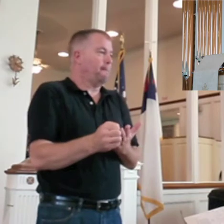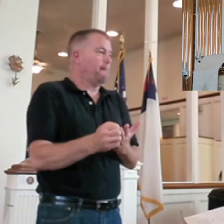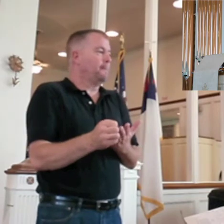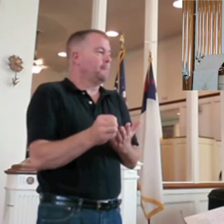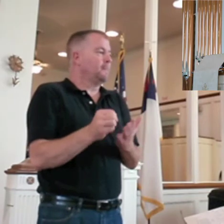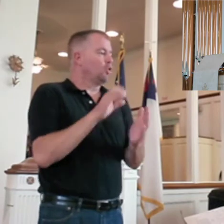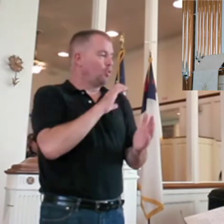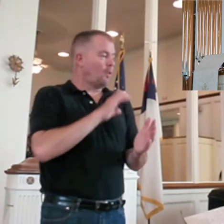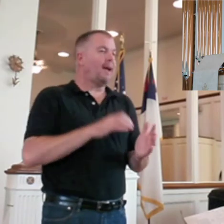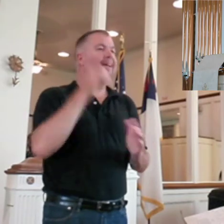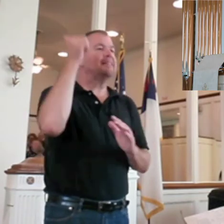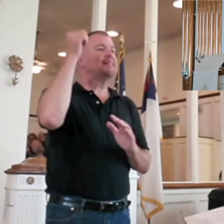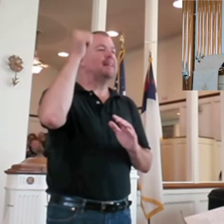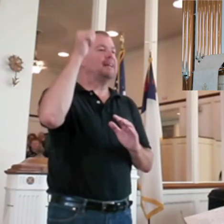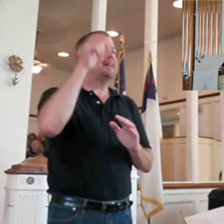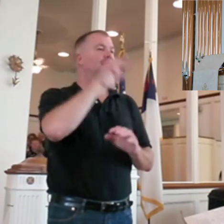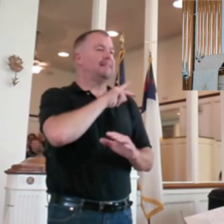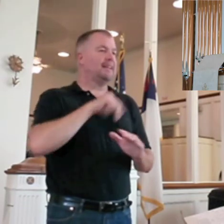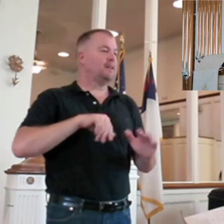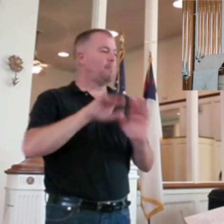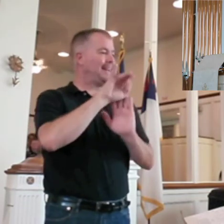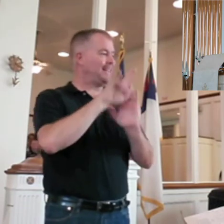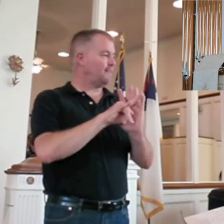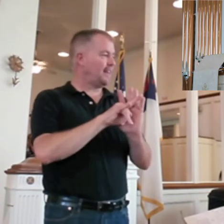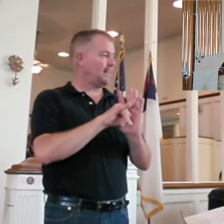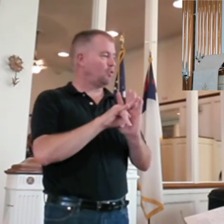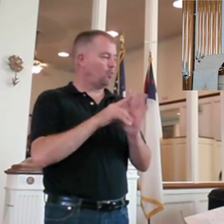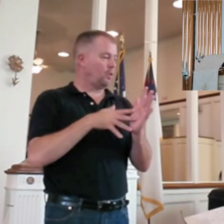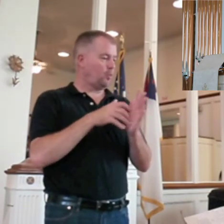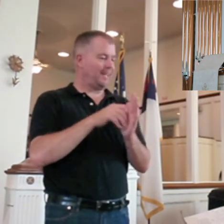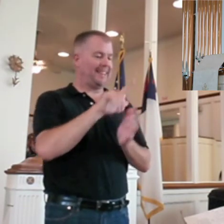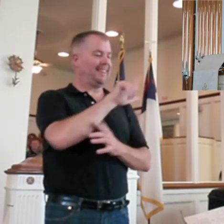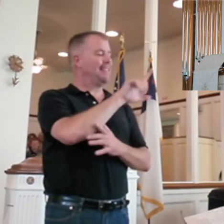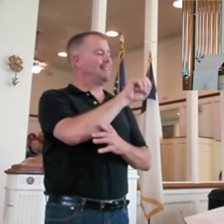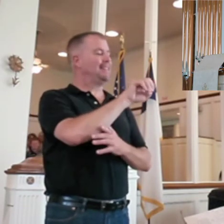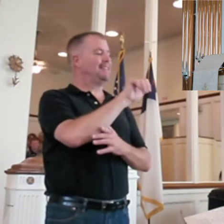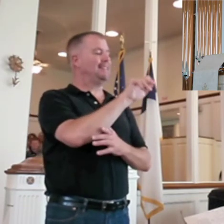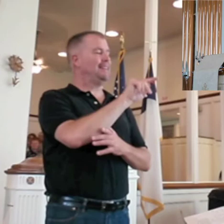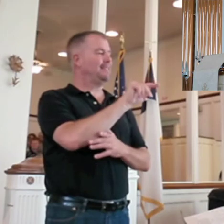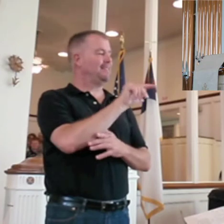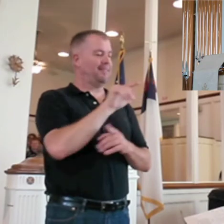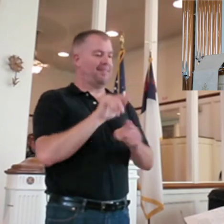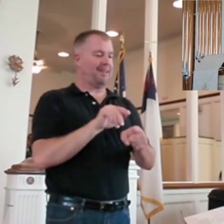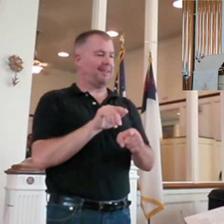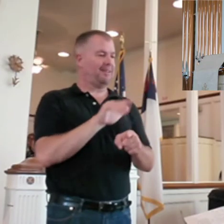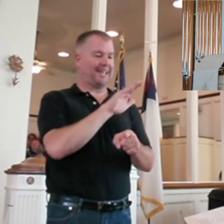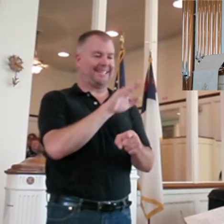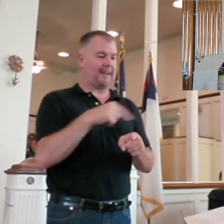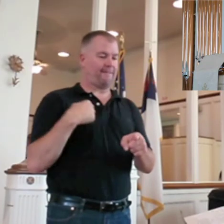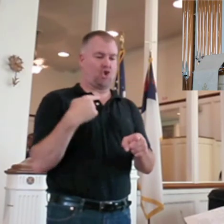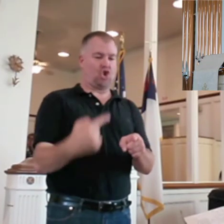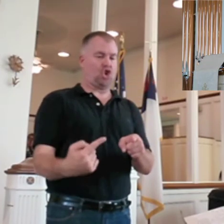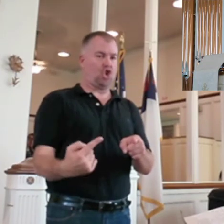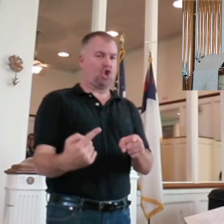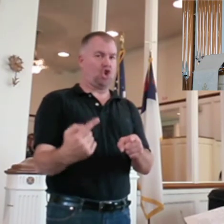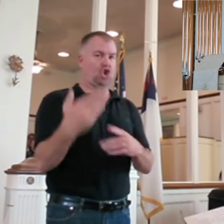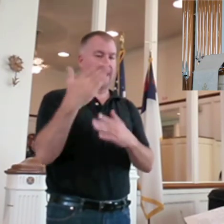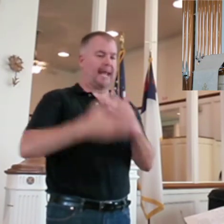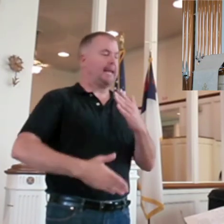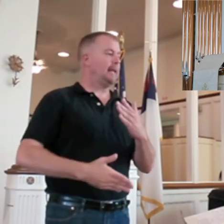the least, with all of us in our most broken places, that has not come to an